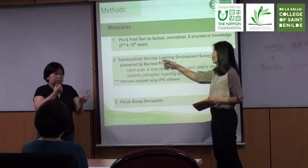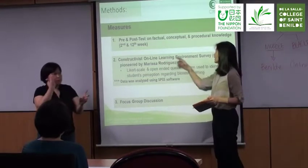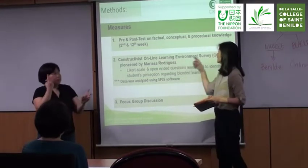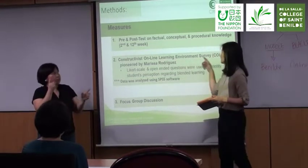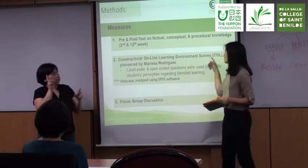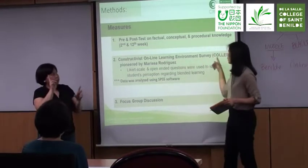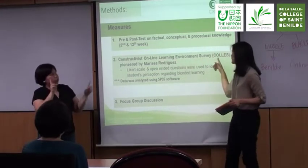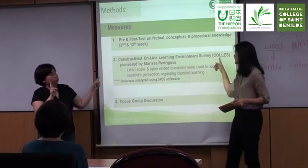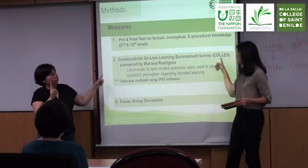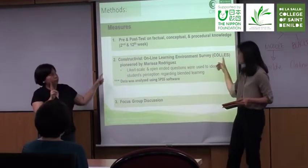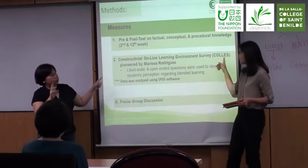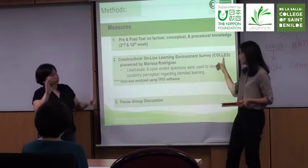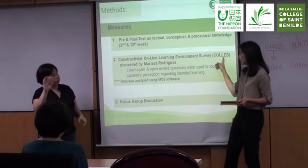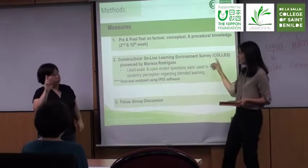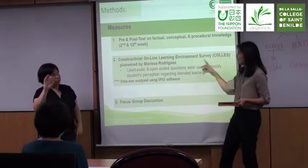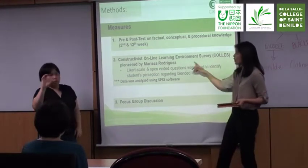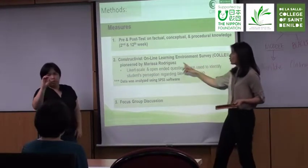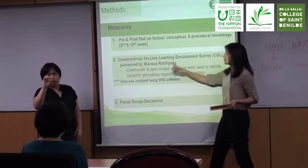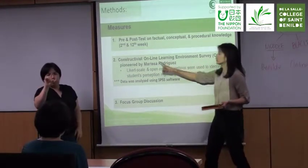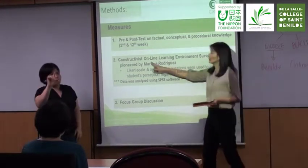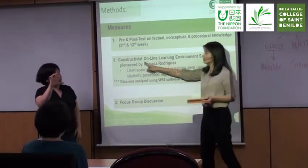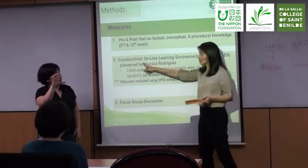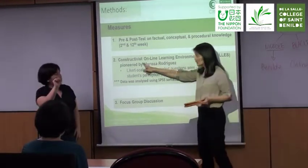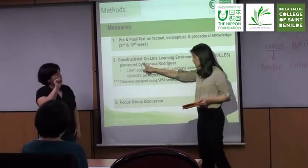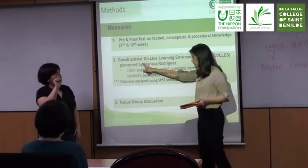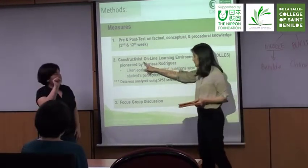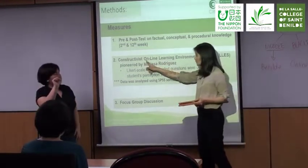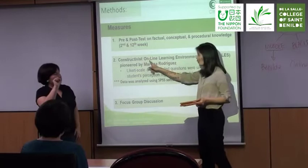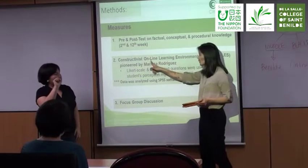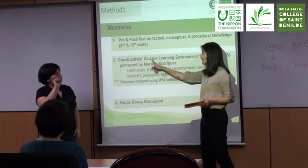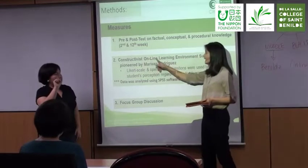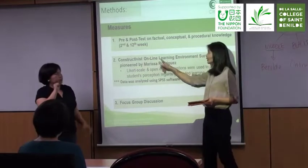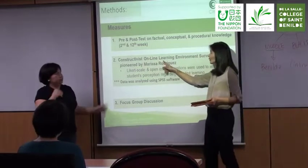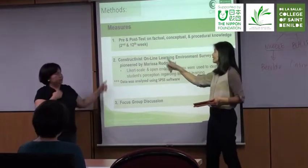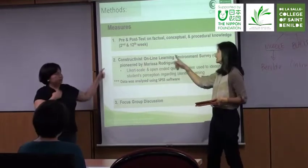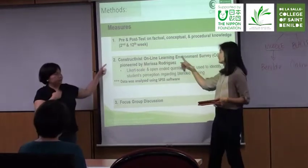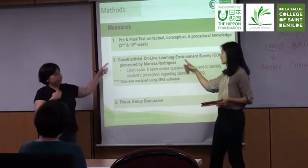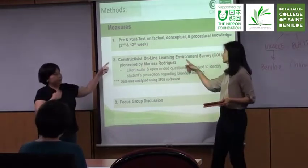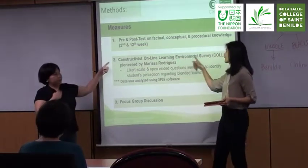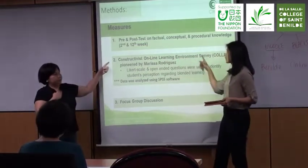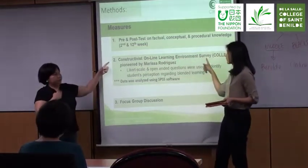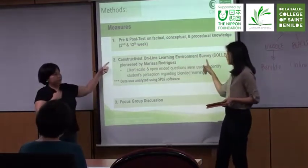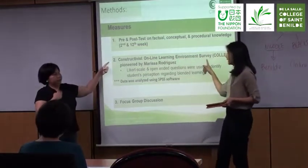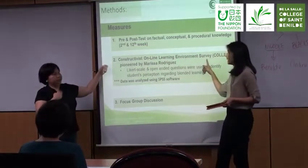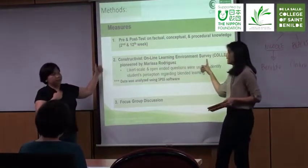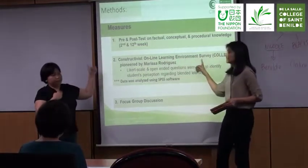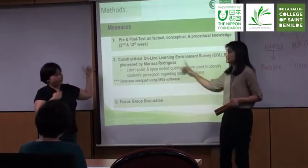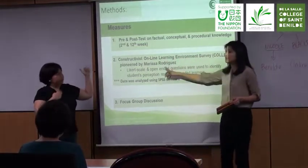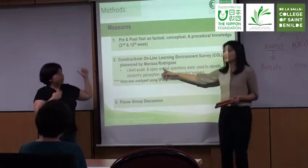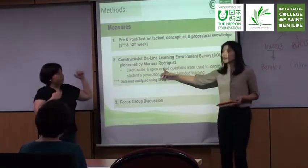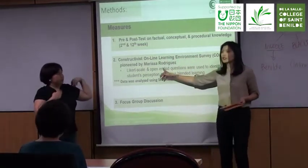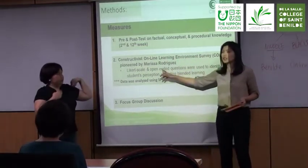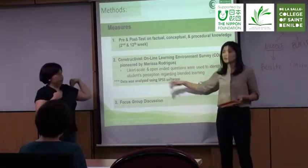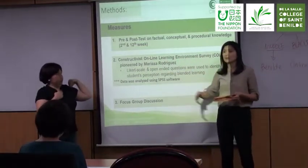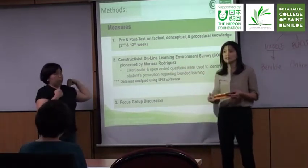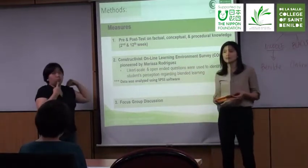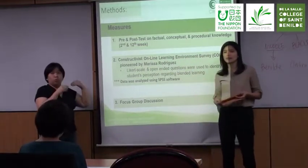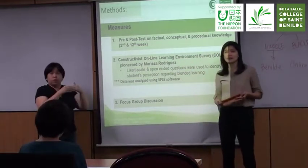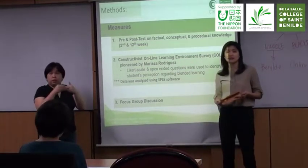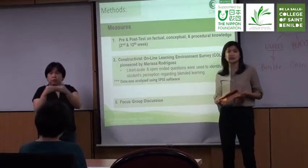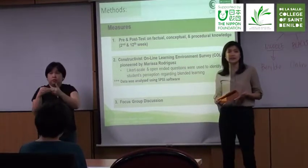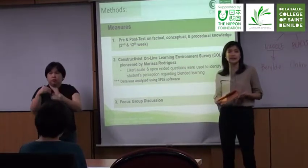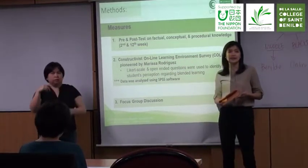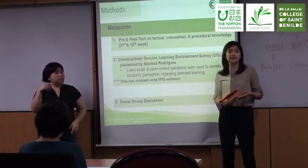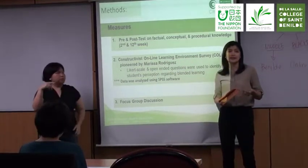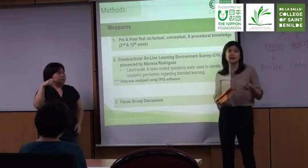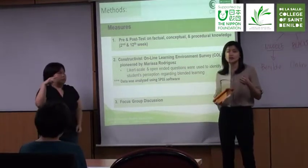what you call the call list survey or the Constructivist online learning environment survey. This is pioneered by Ms.